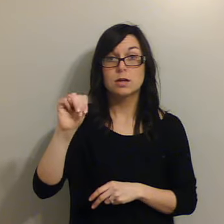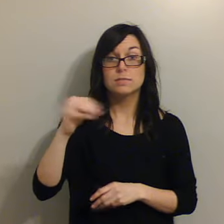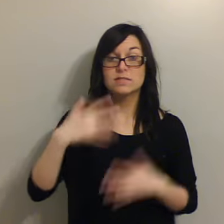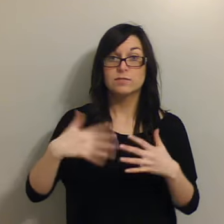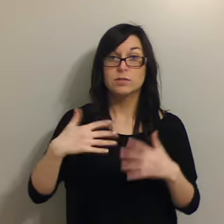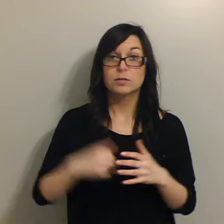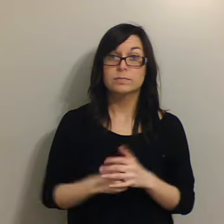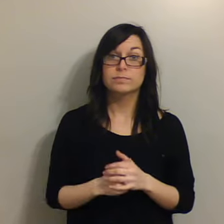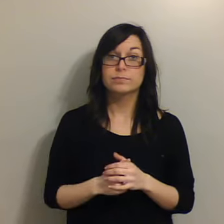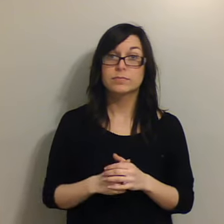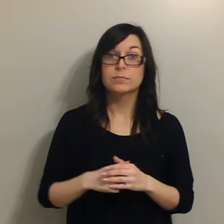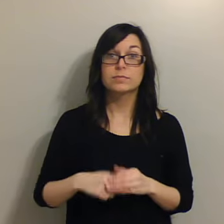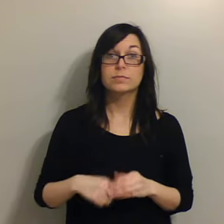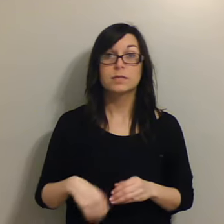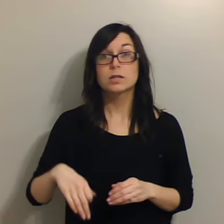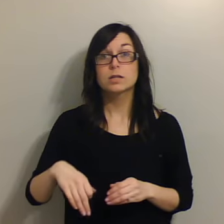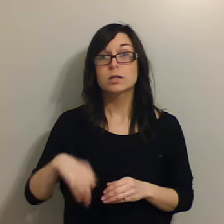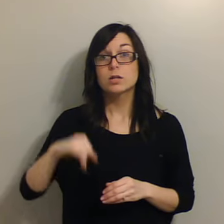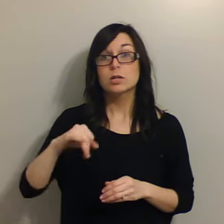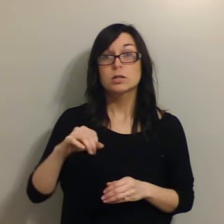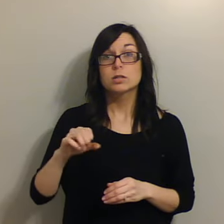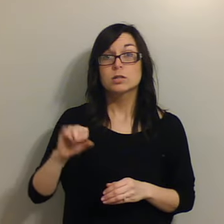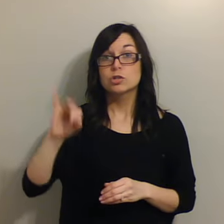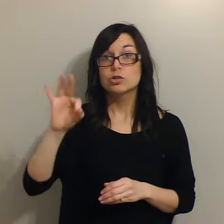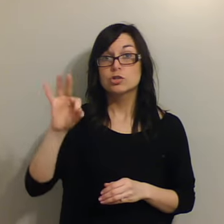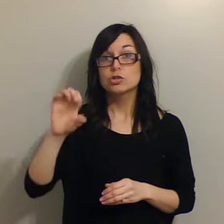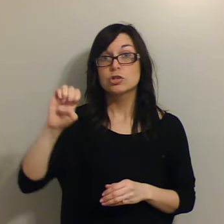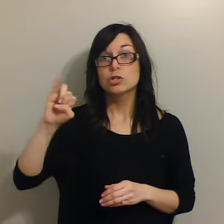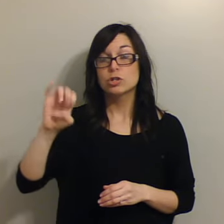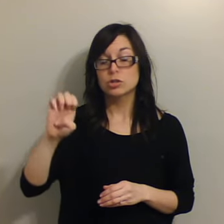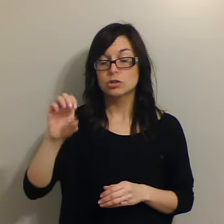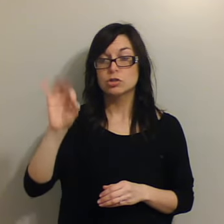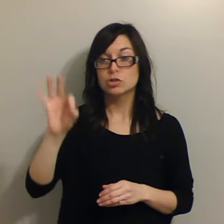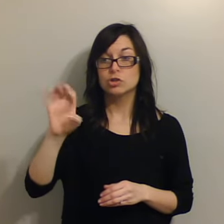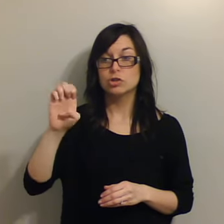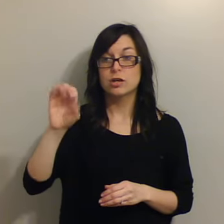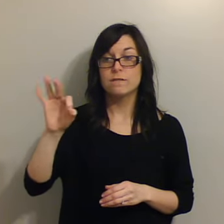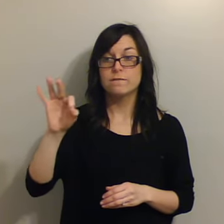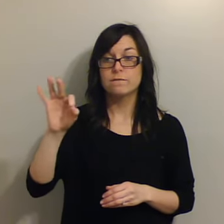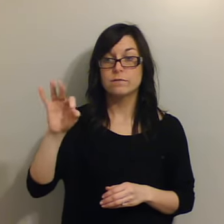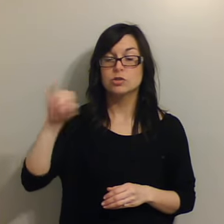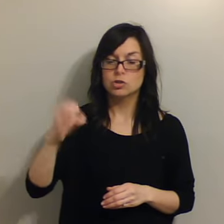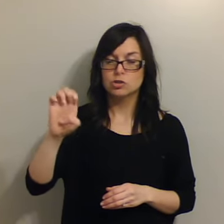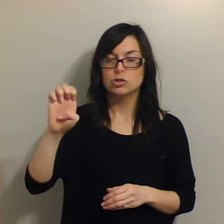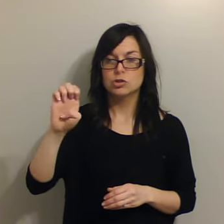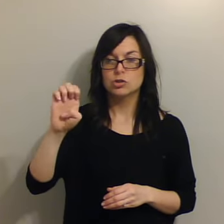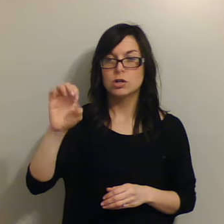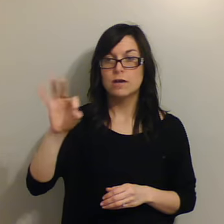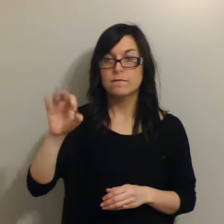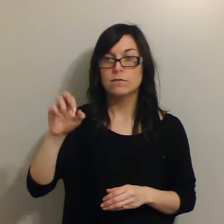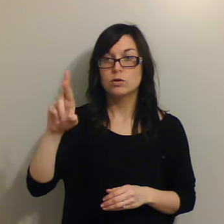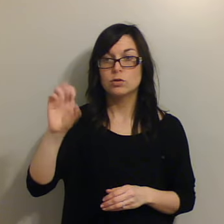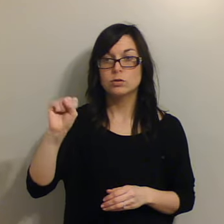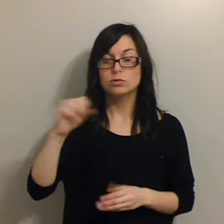the context of our comfort zone, we discover new ways of being. We discover inner strength and abilities. We